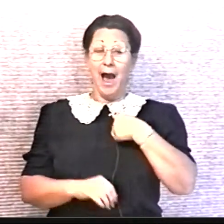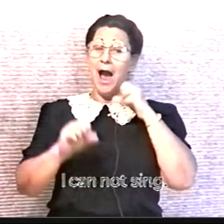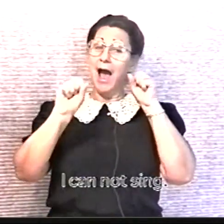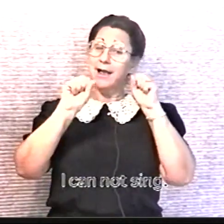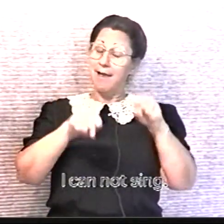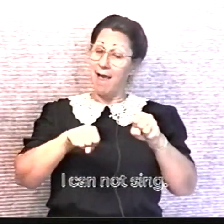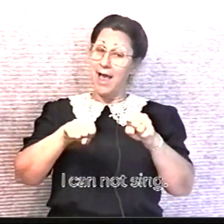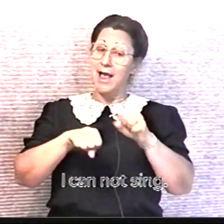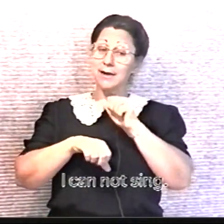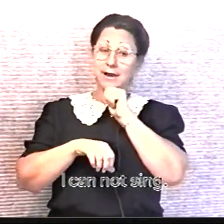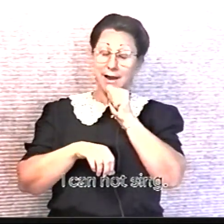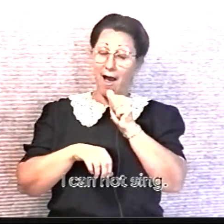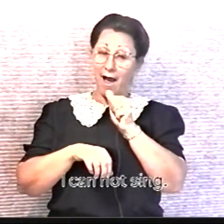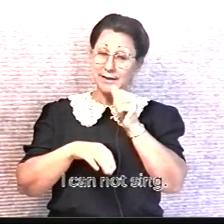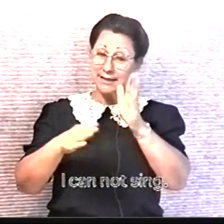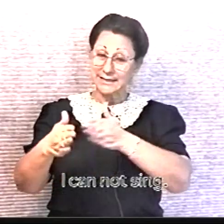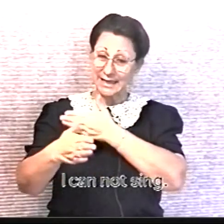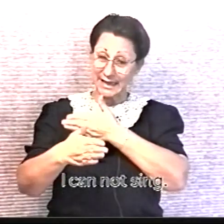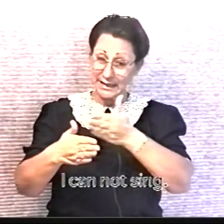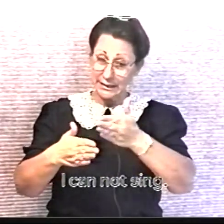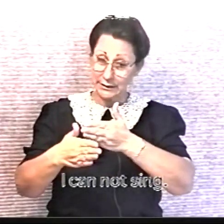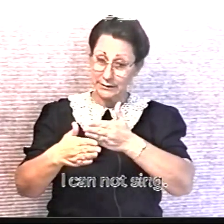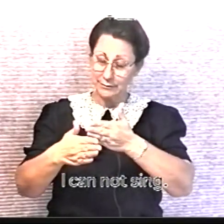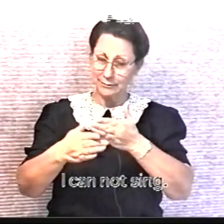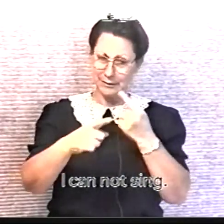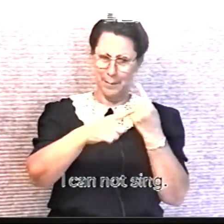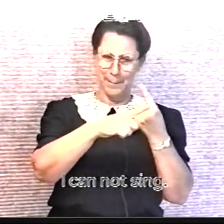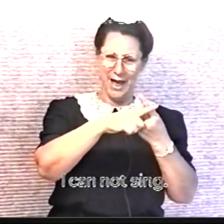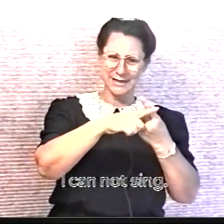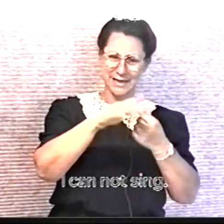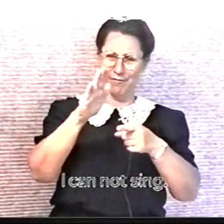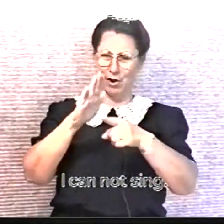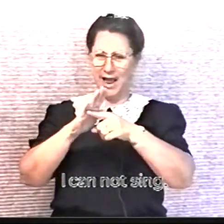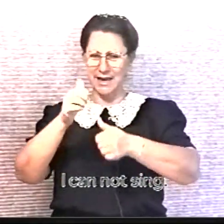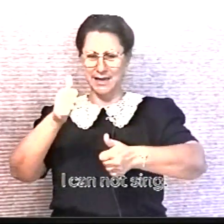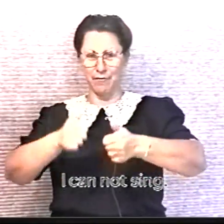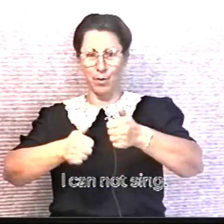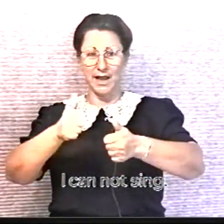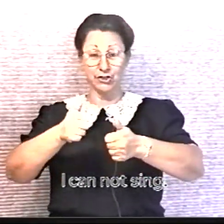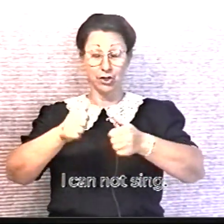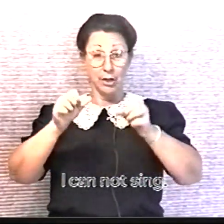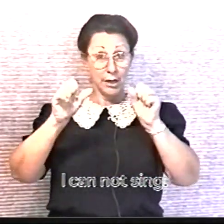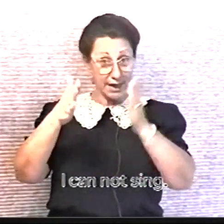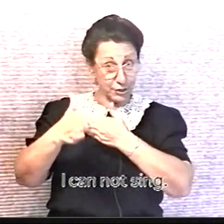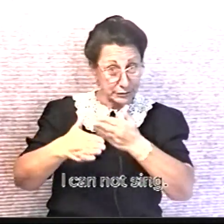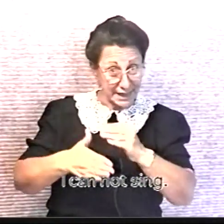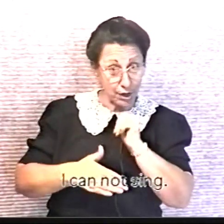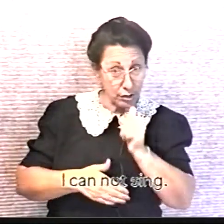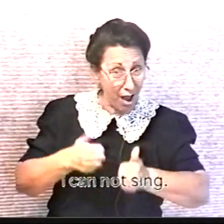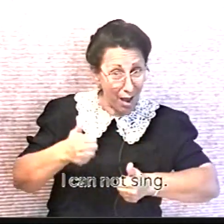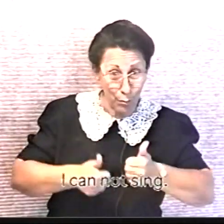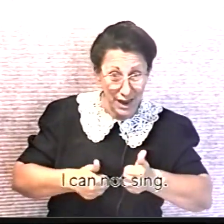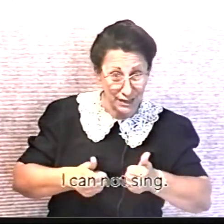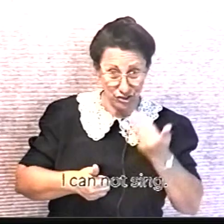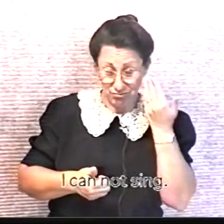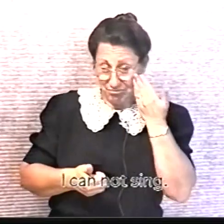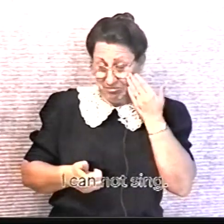I cannot sing. Positive or negative? Which? Can you sing or not? Which? I